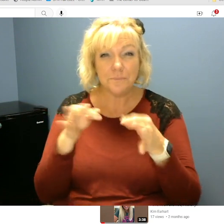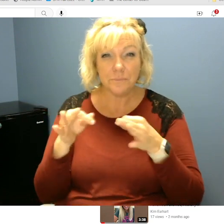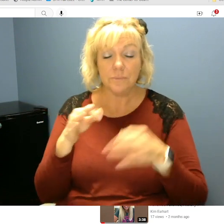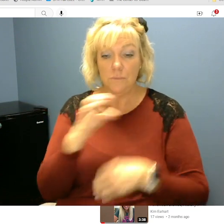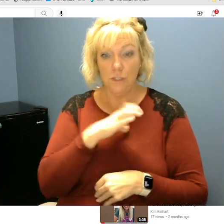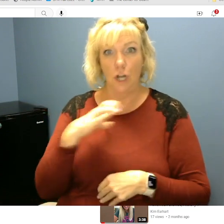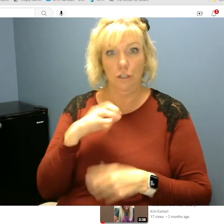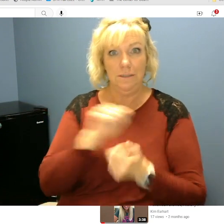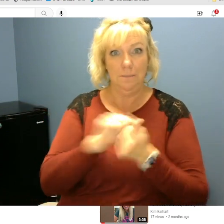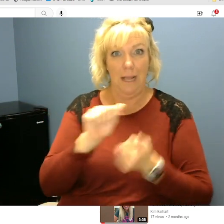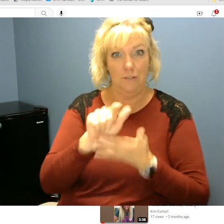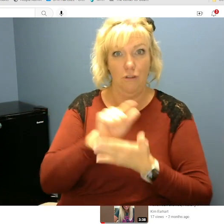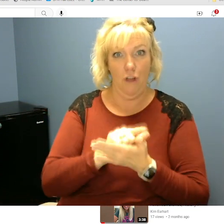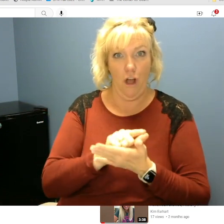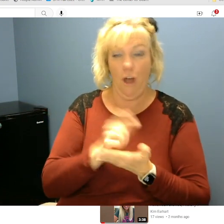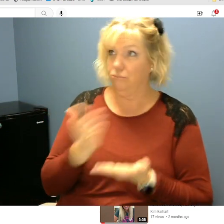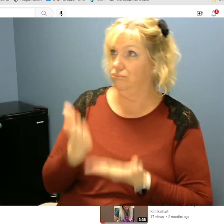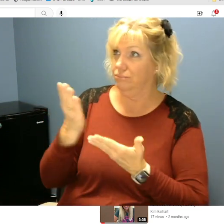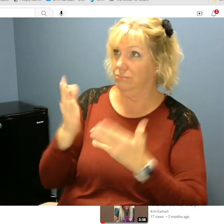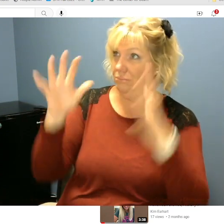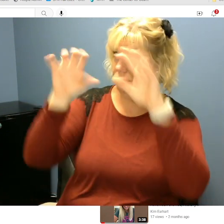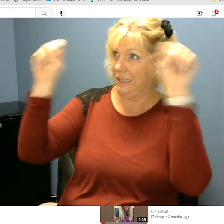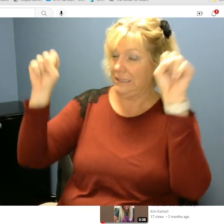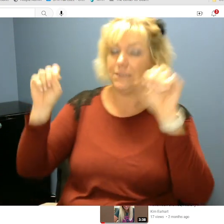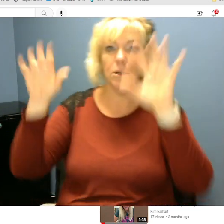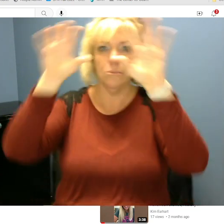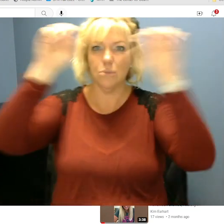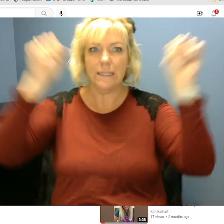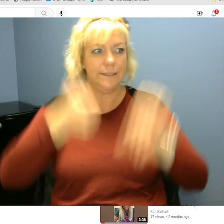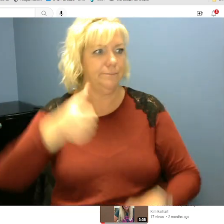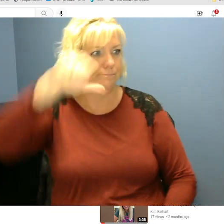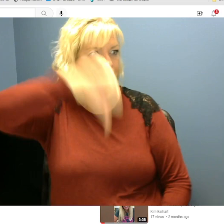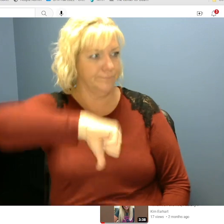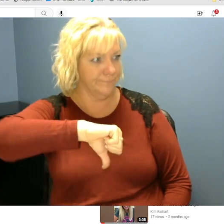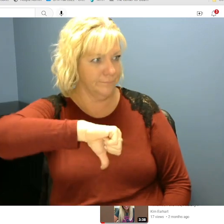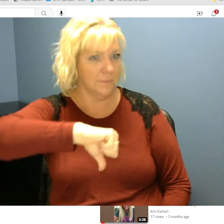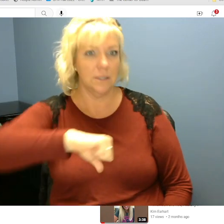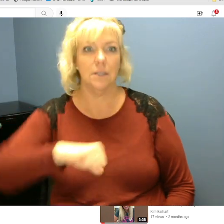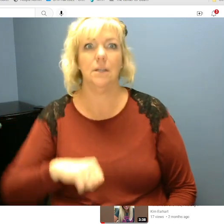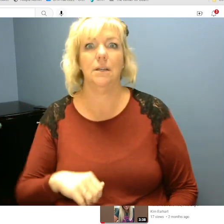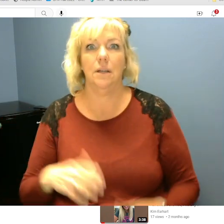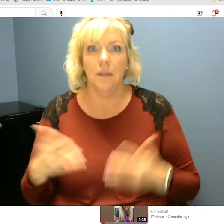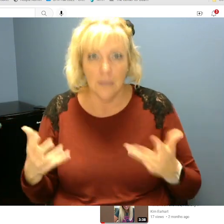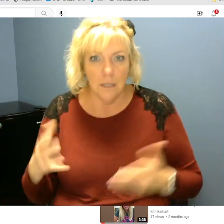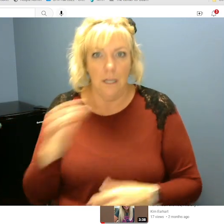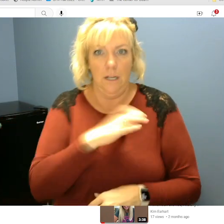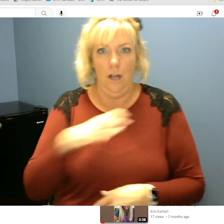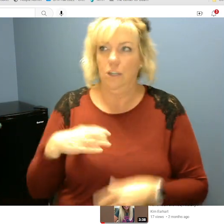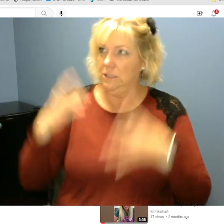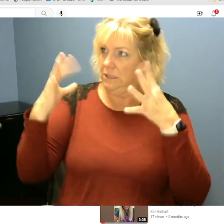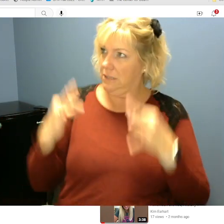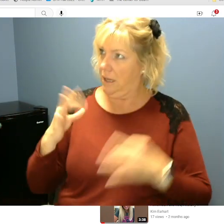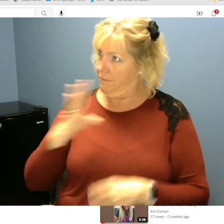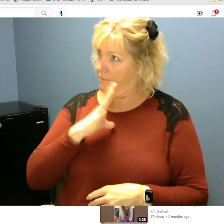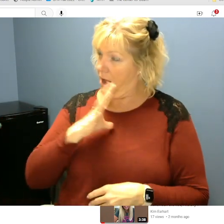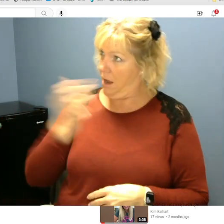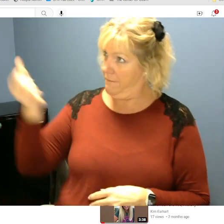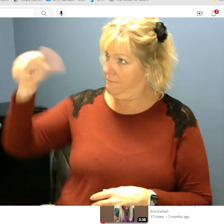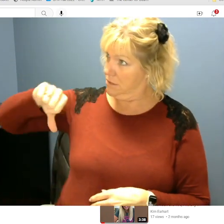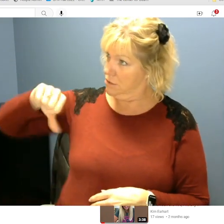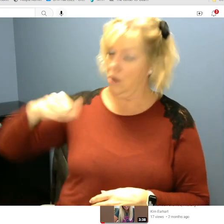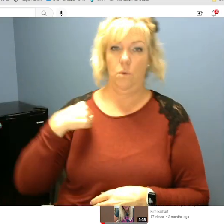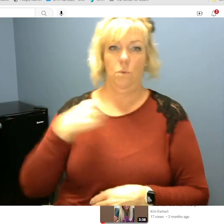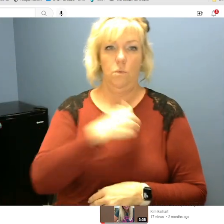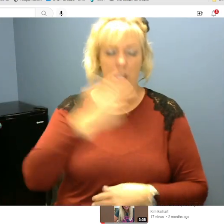veto the legislation that Congress passes, and then Congress they'll use their majority to override